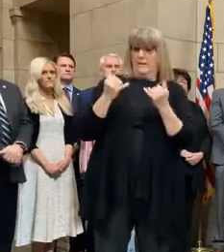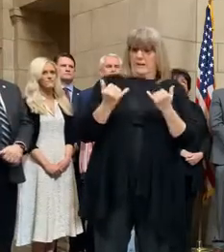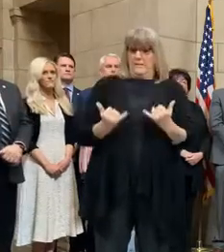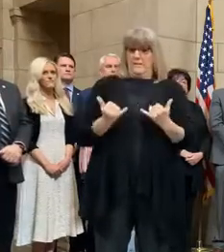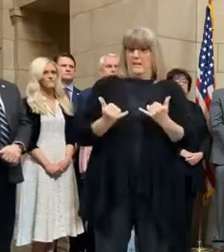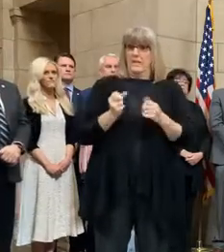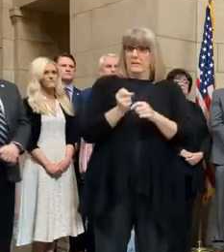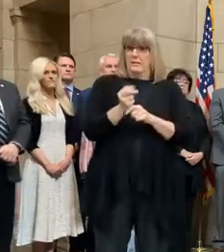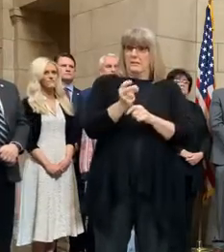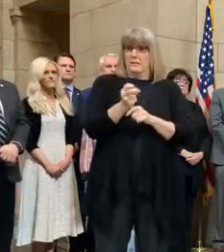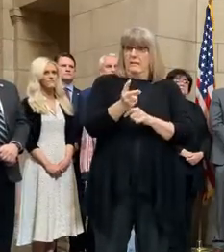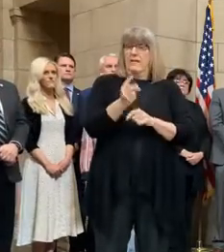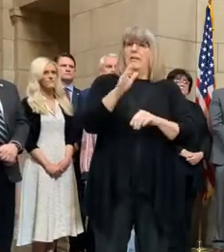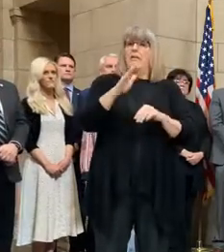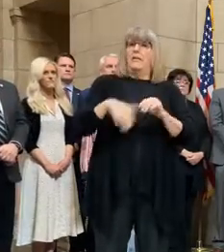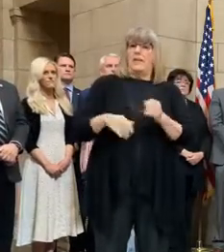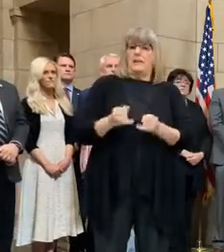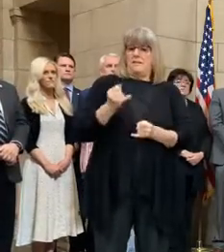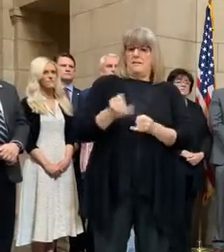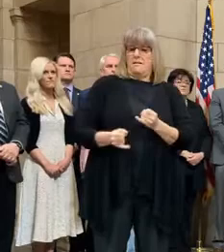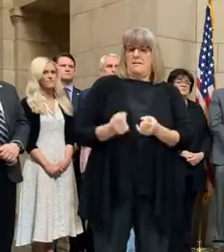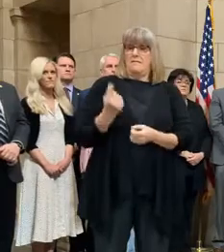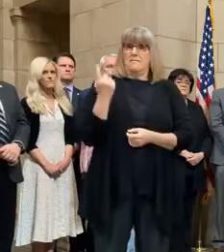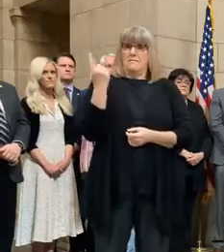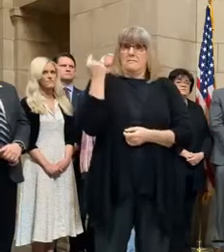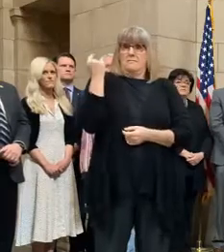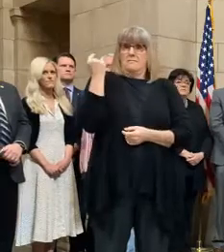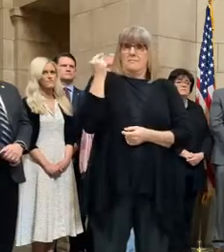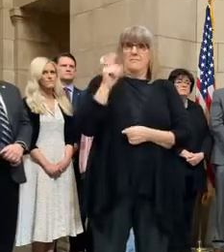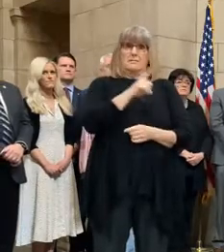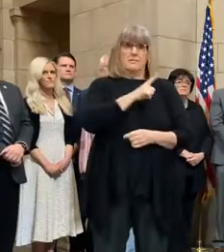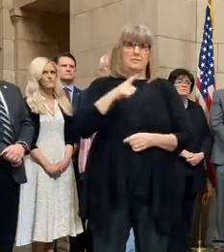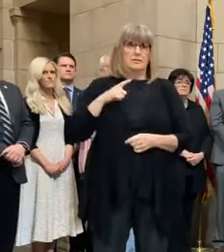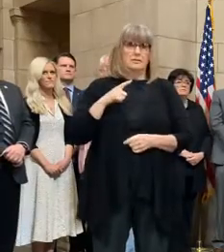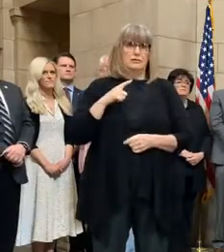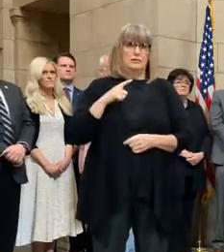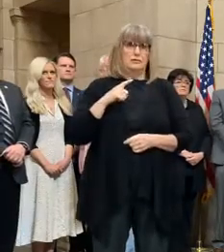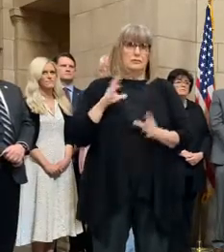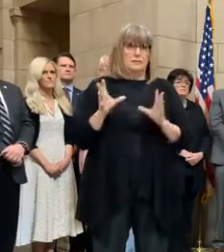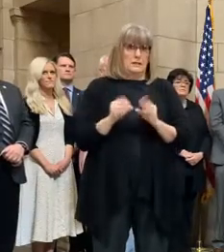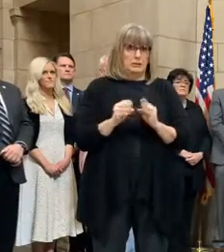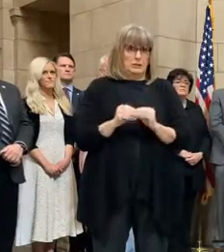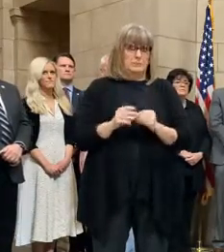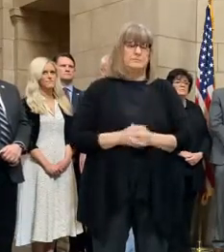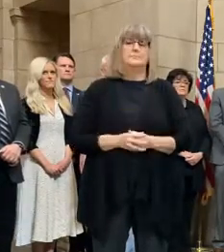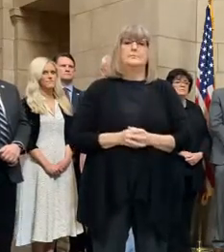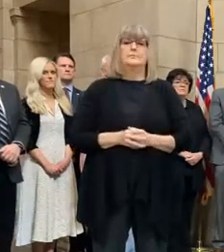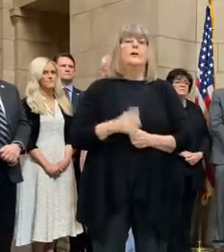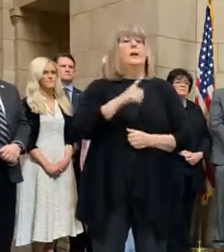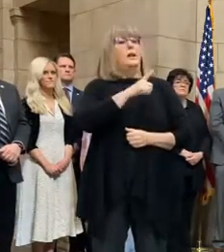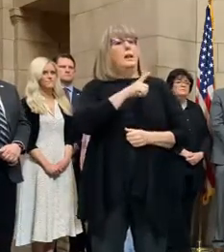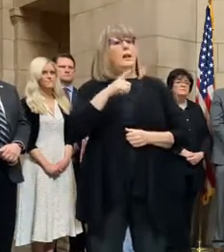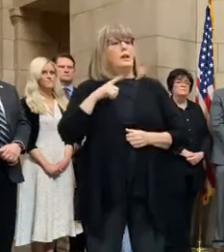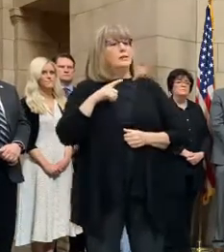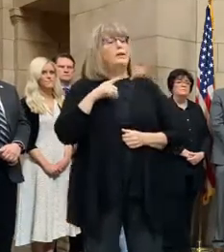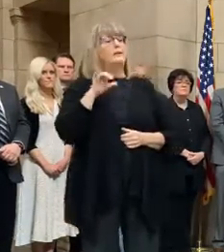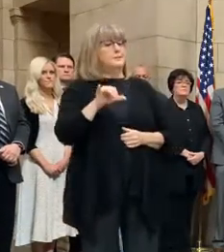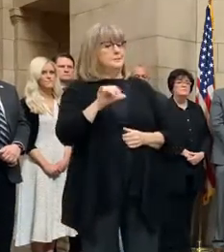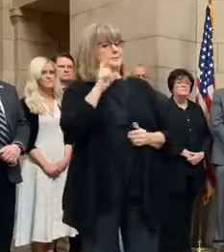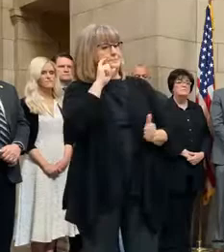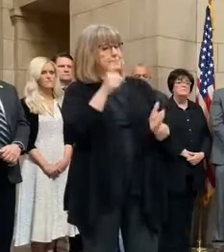this biennium than they were when we entered the legislature last year. And the legislature has rightly